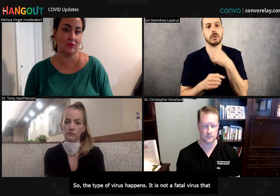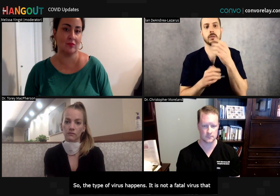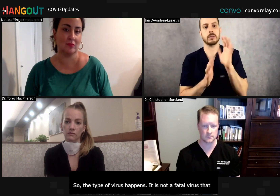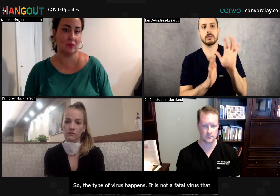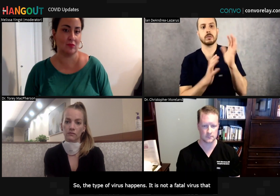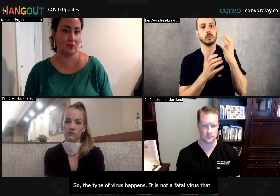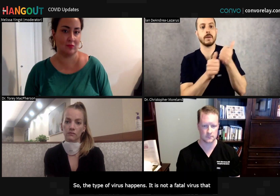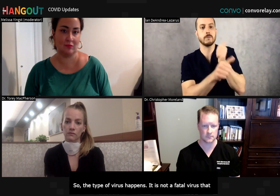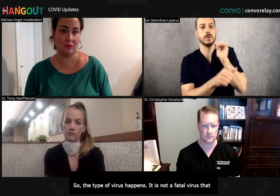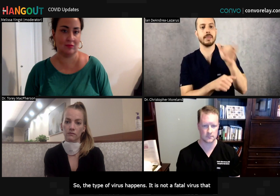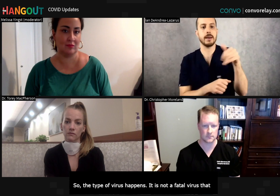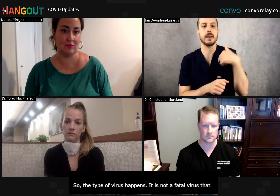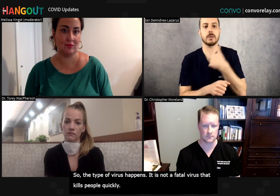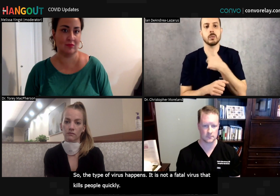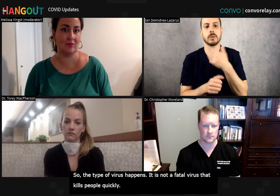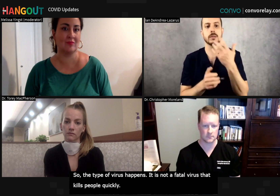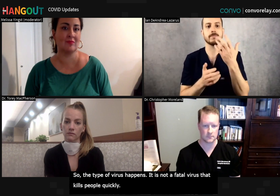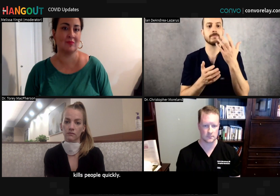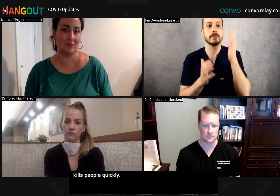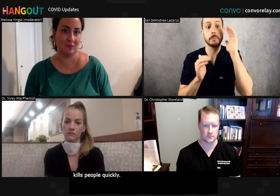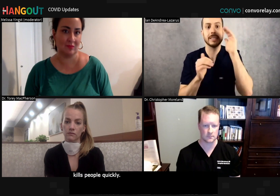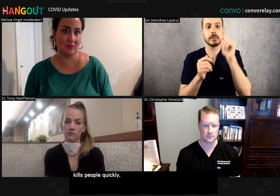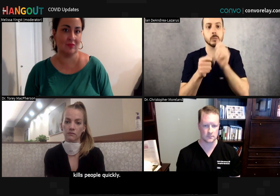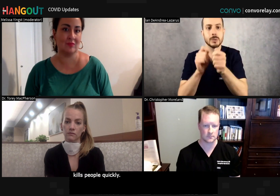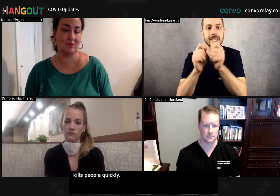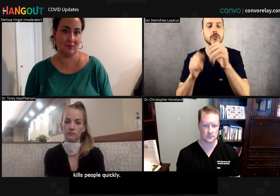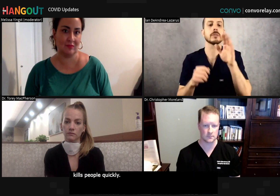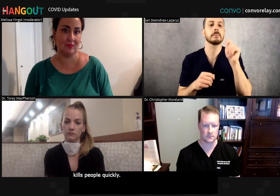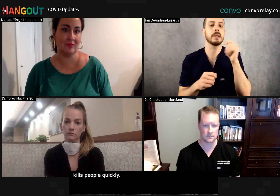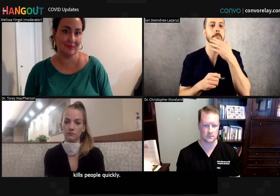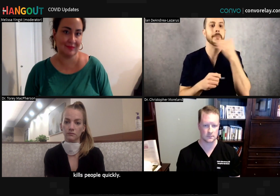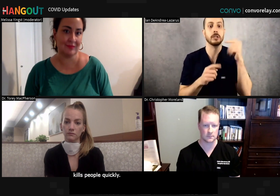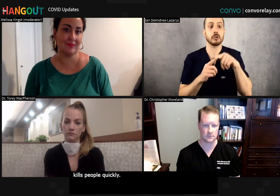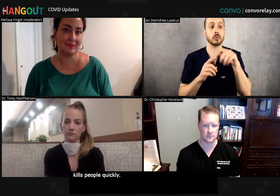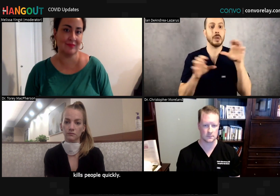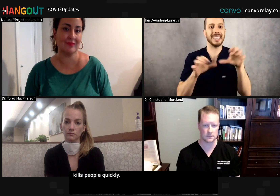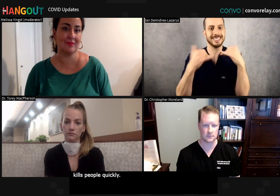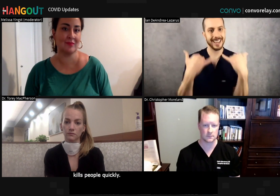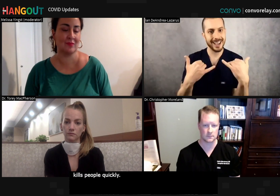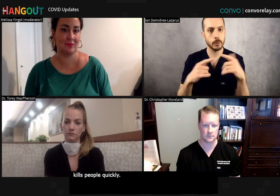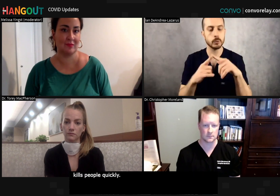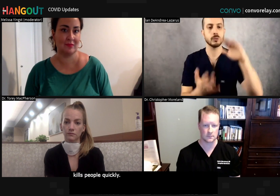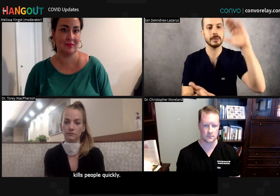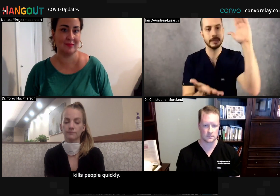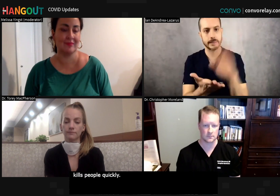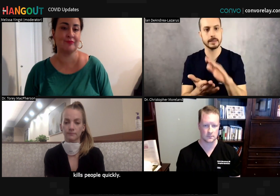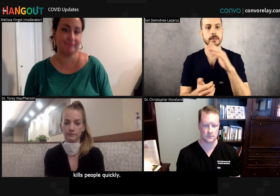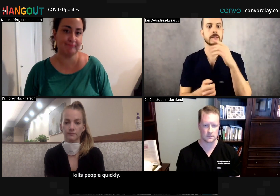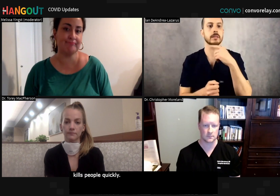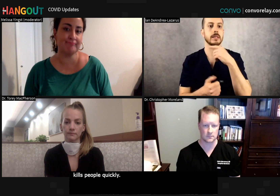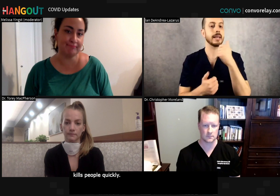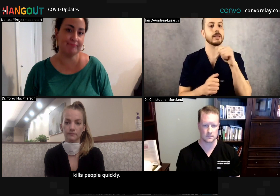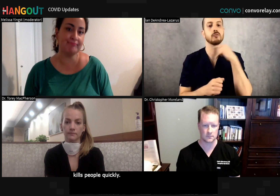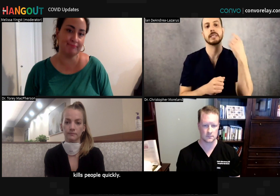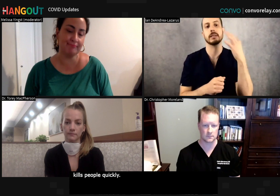is possible it could go that direction, but we're really hoping to avoid that by having people, acting now to